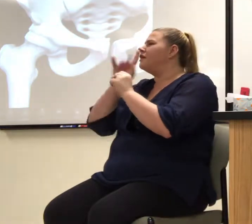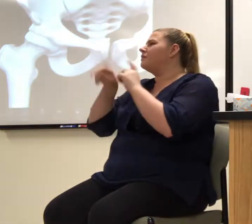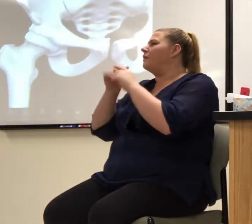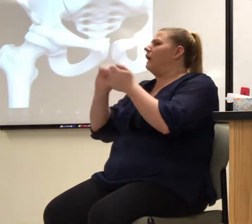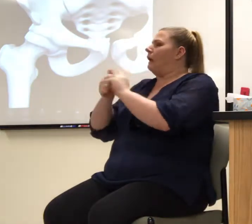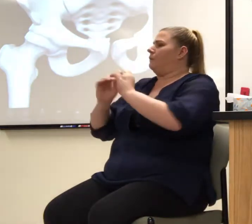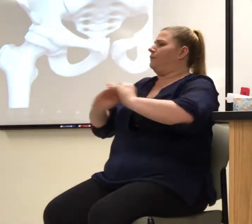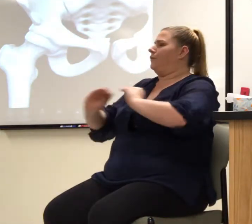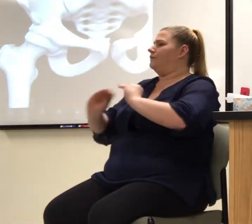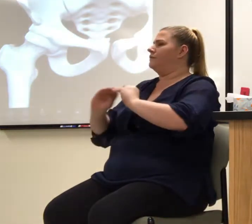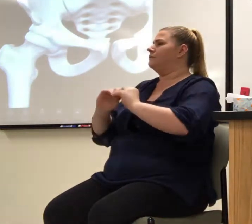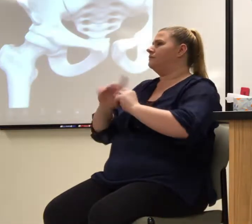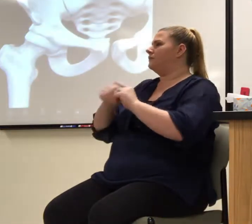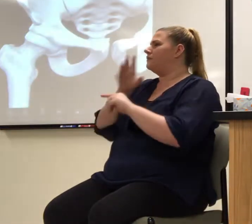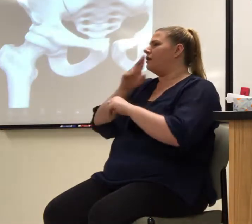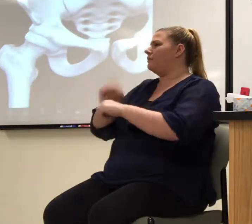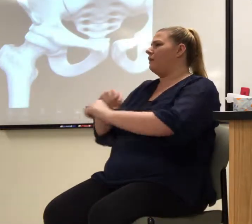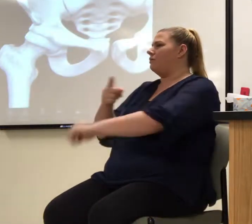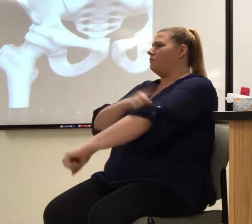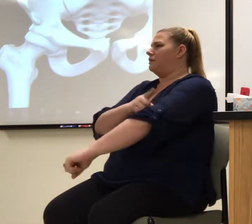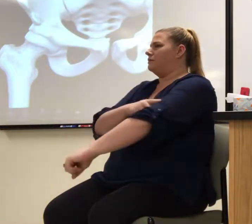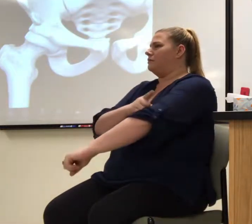include